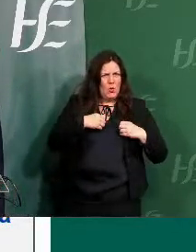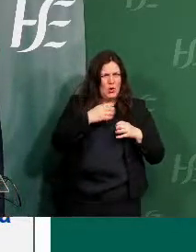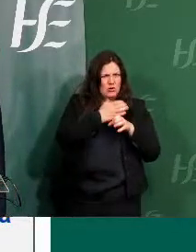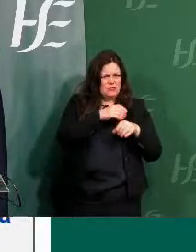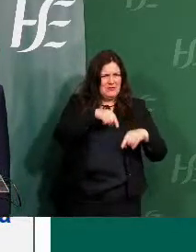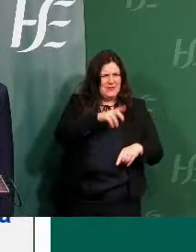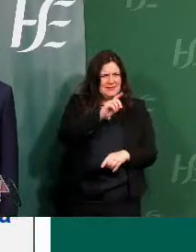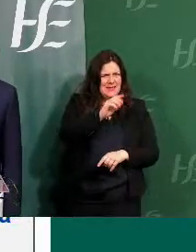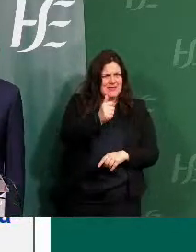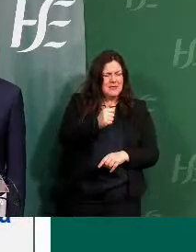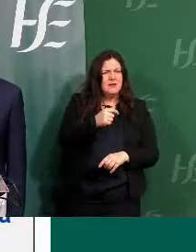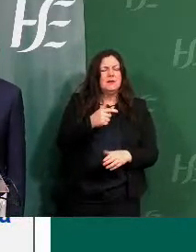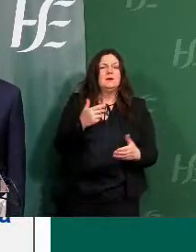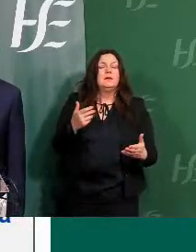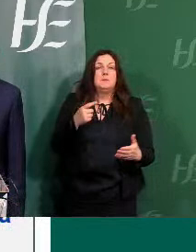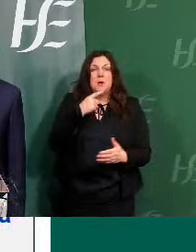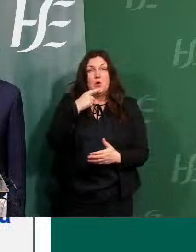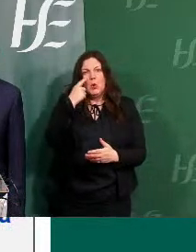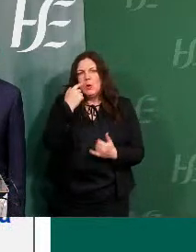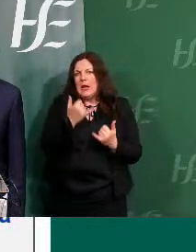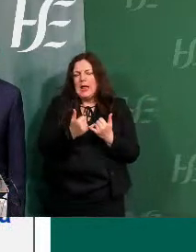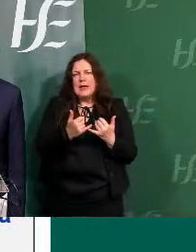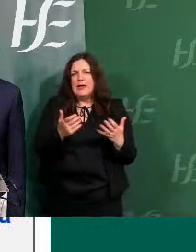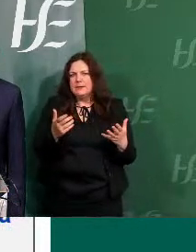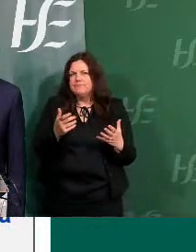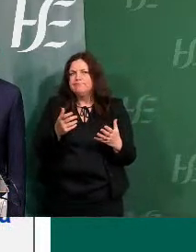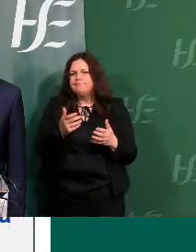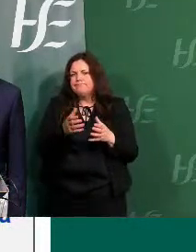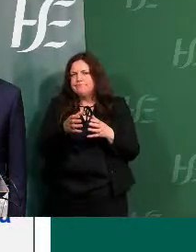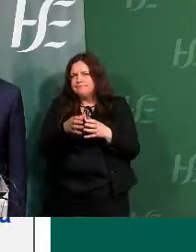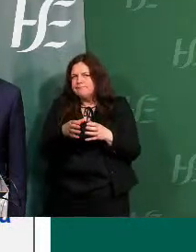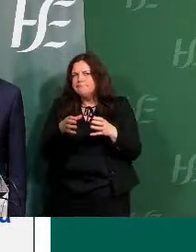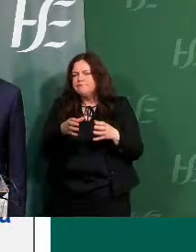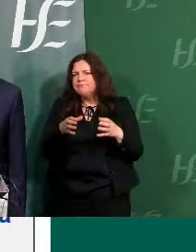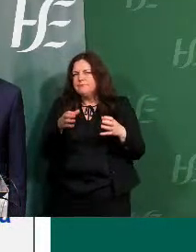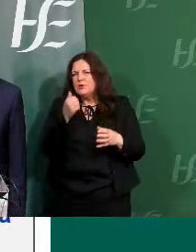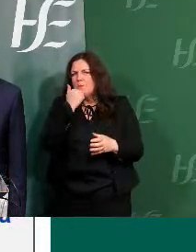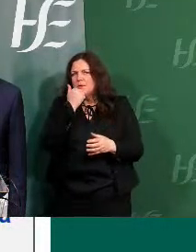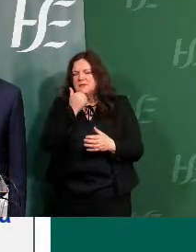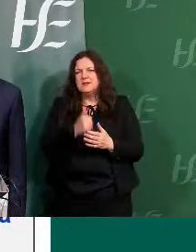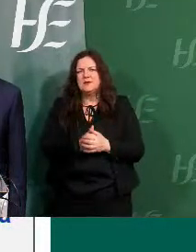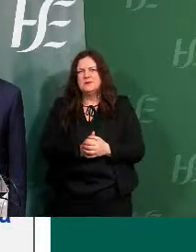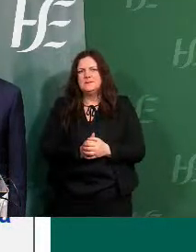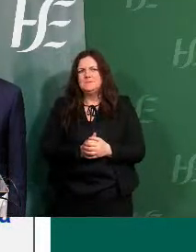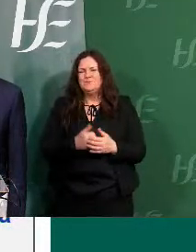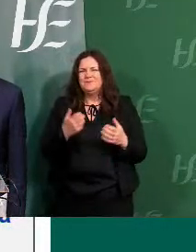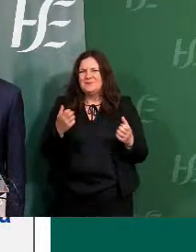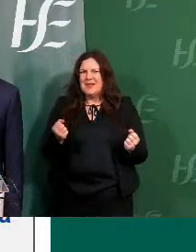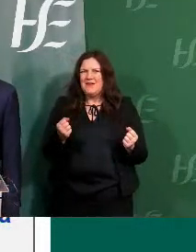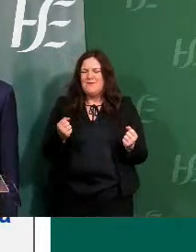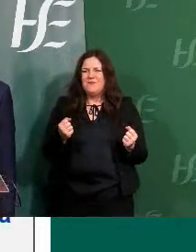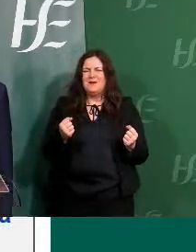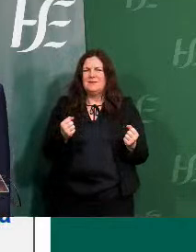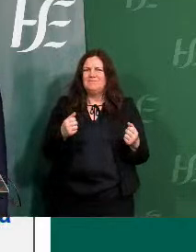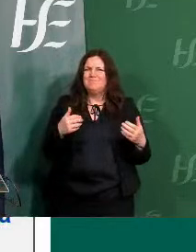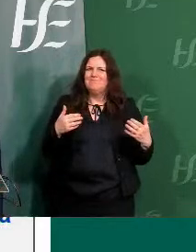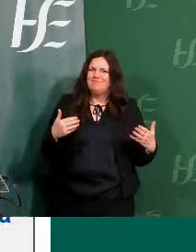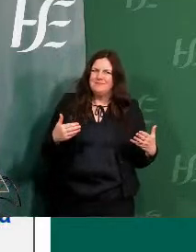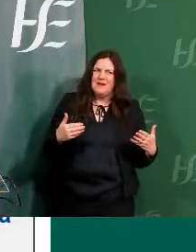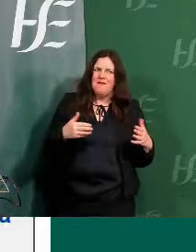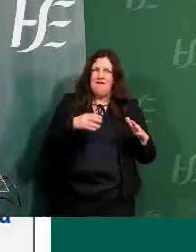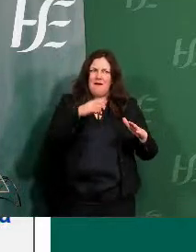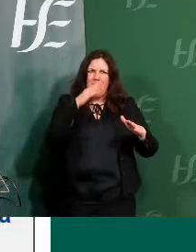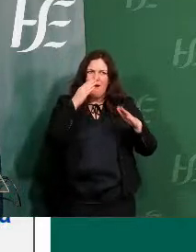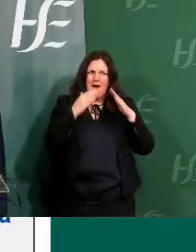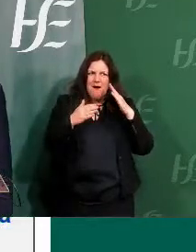but no signs yet of it beginning to rise. There's much talk about a weakened link between harm and cases,